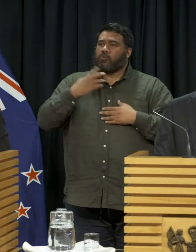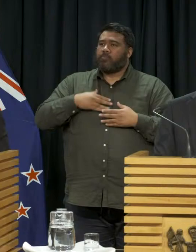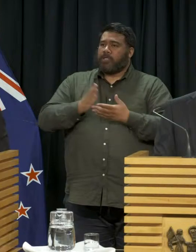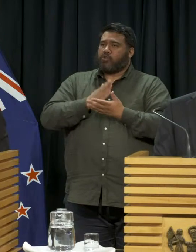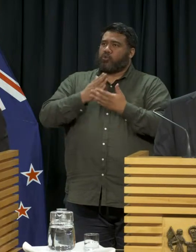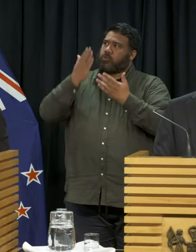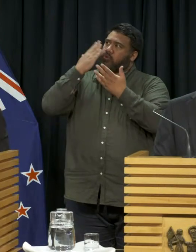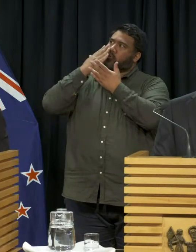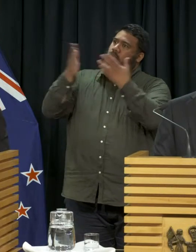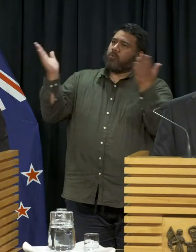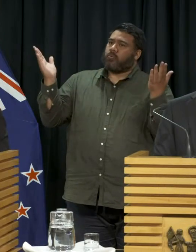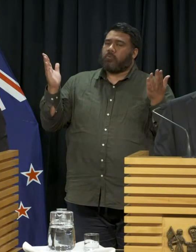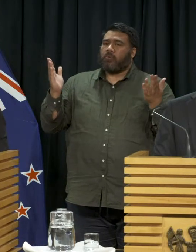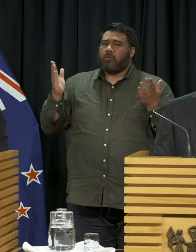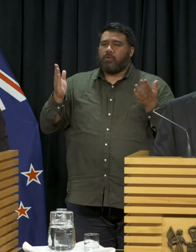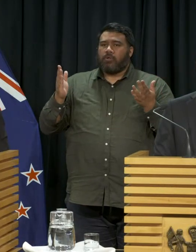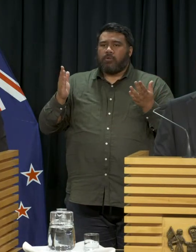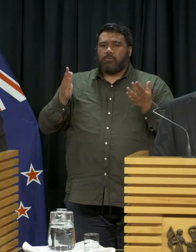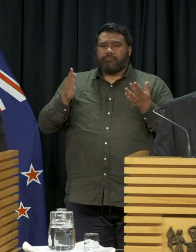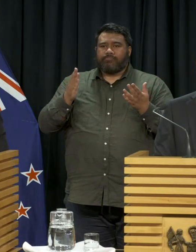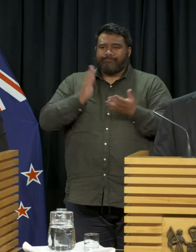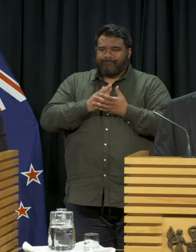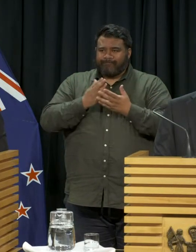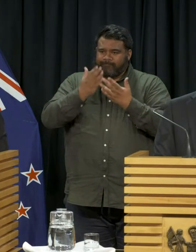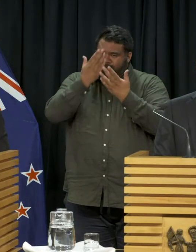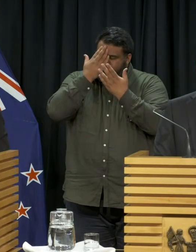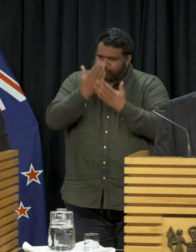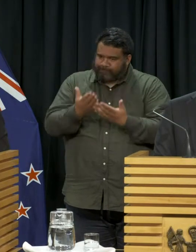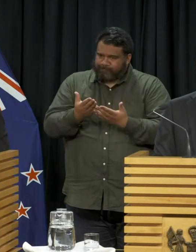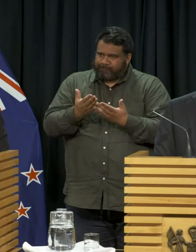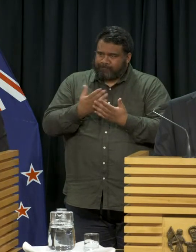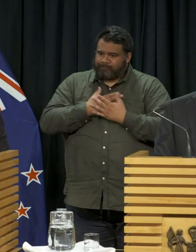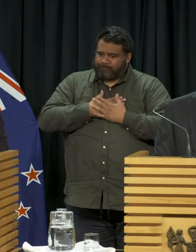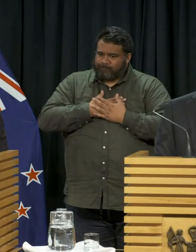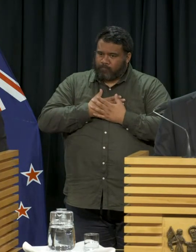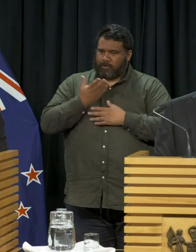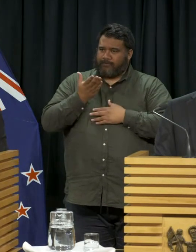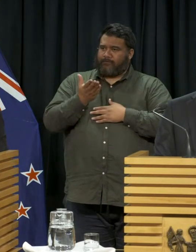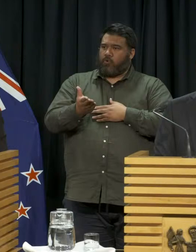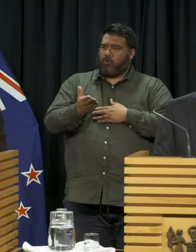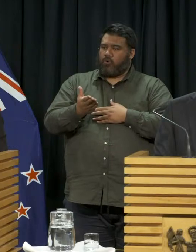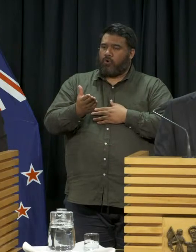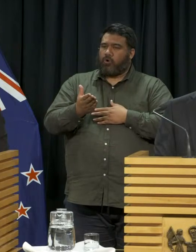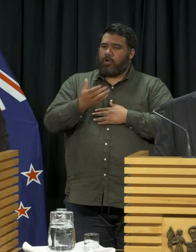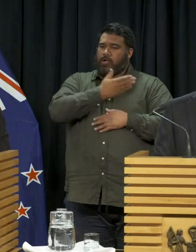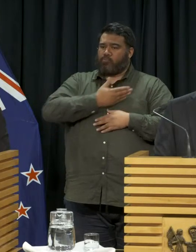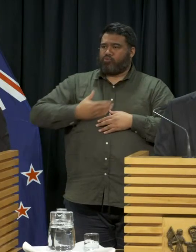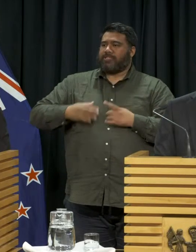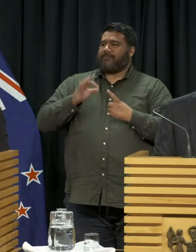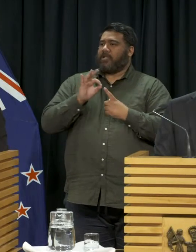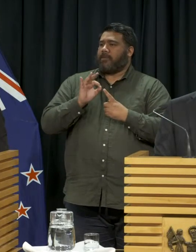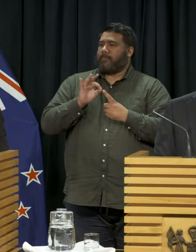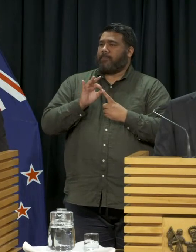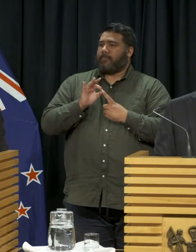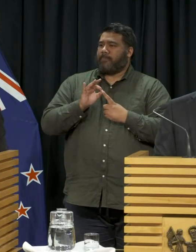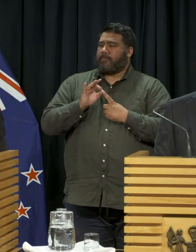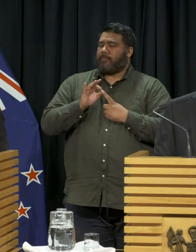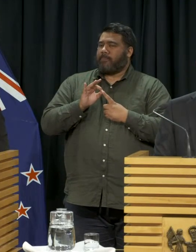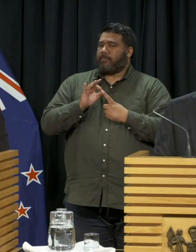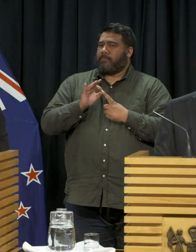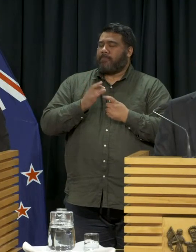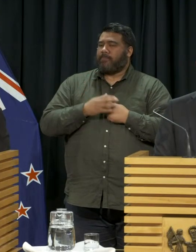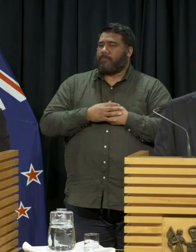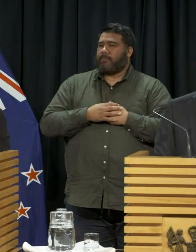demonstrate the respect and regard for which we hold the Duke of Edinburgh, and just demonstrate, of